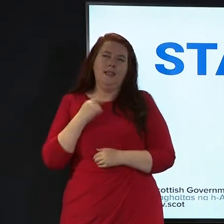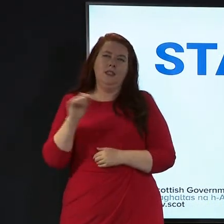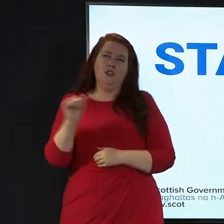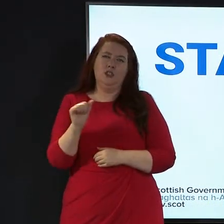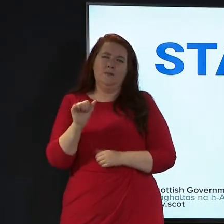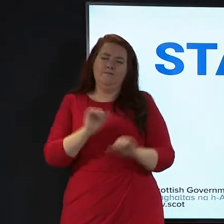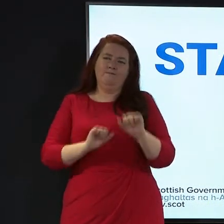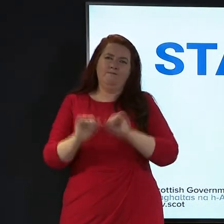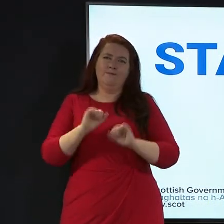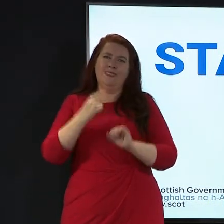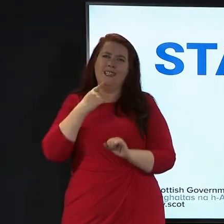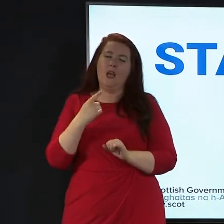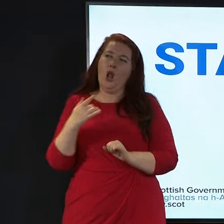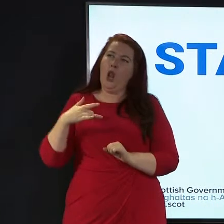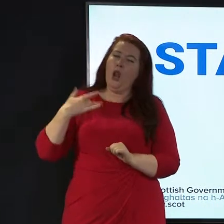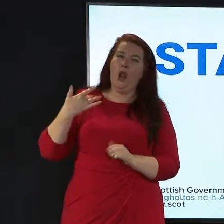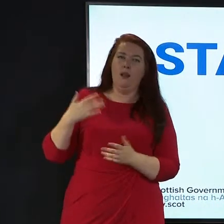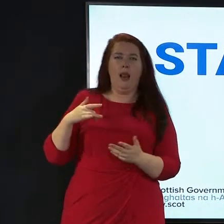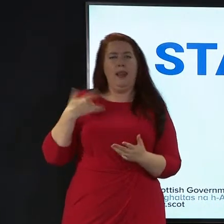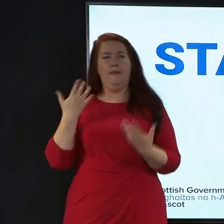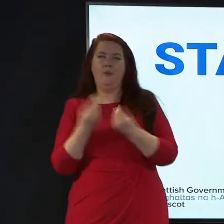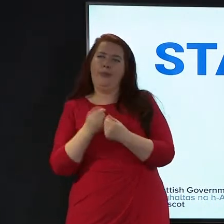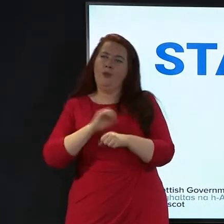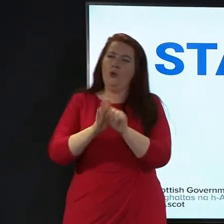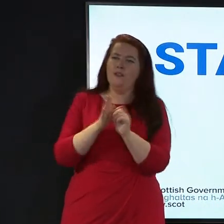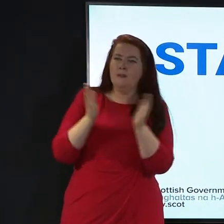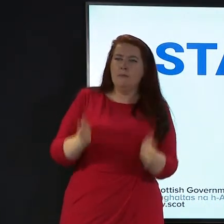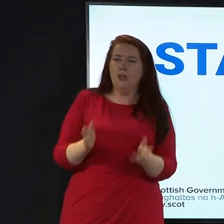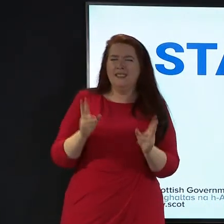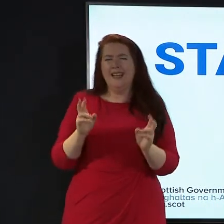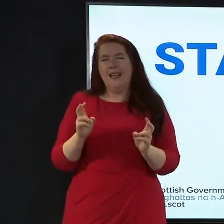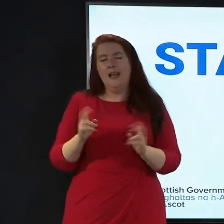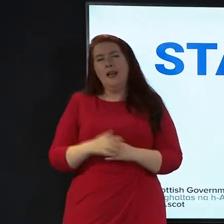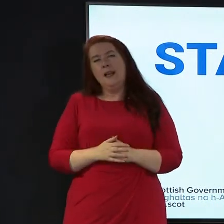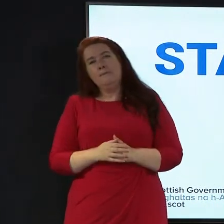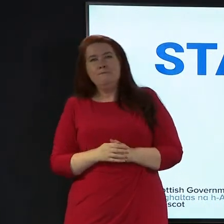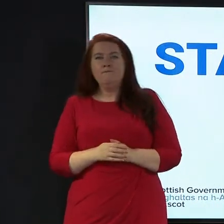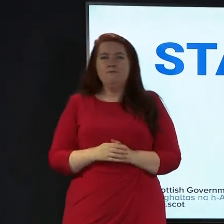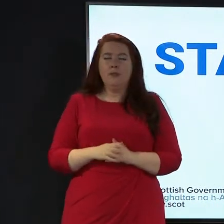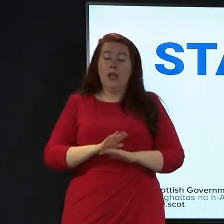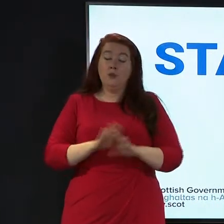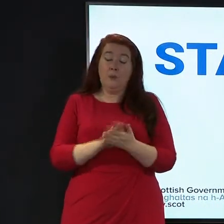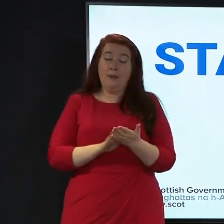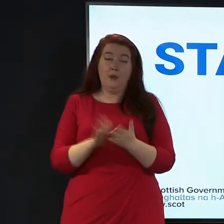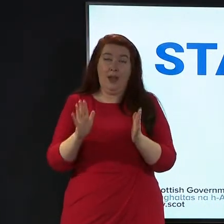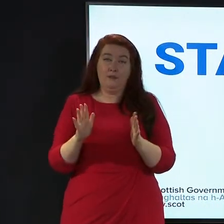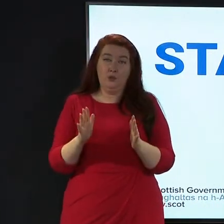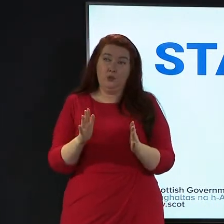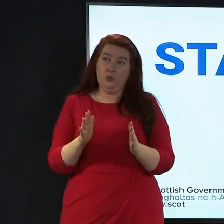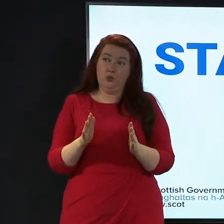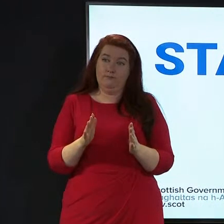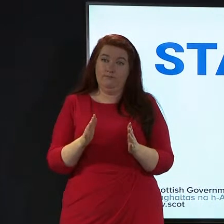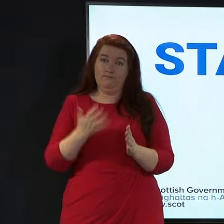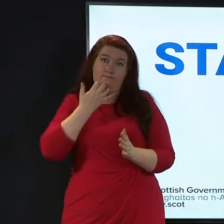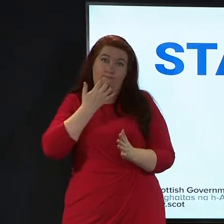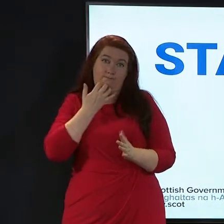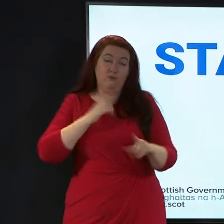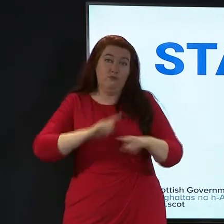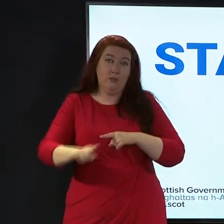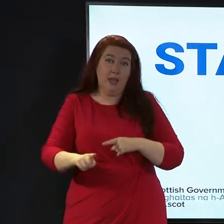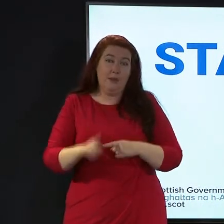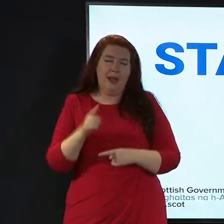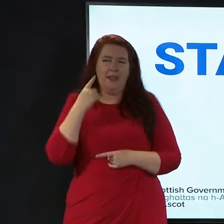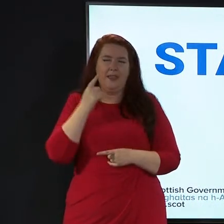about just learning to live with it, not because I don't agree that in substance we need to find a way of doing that. I think